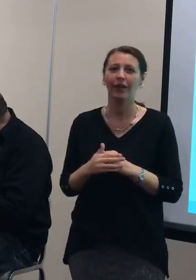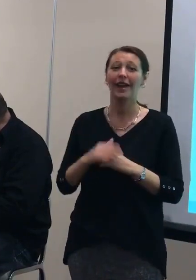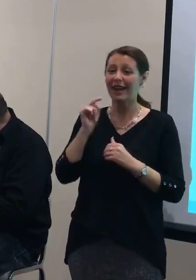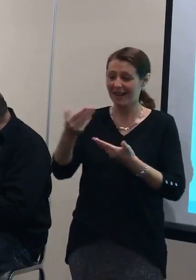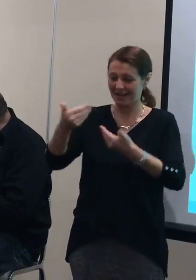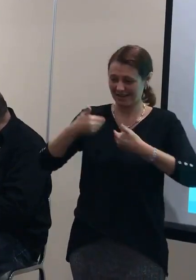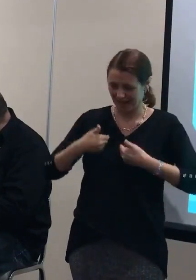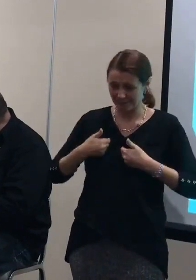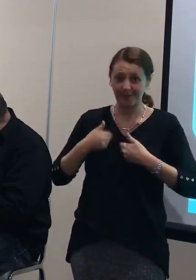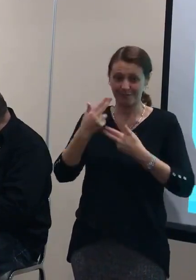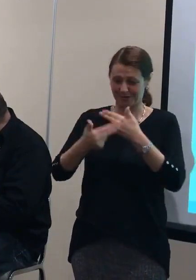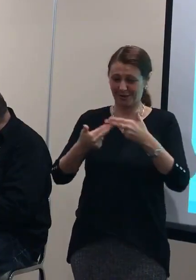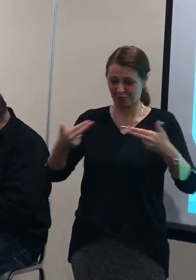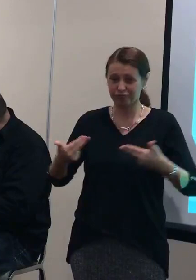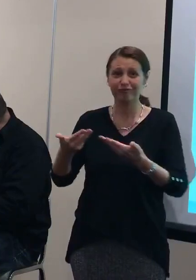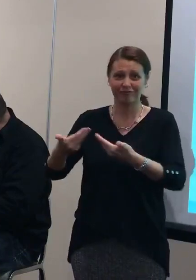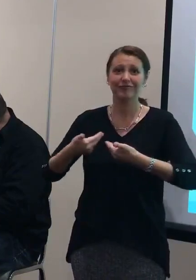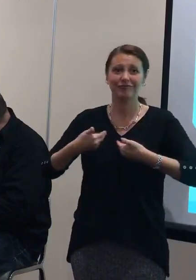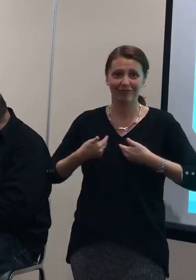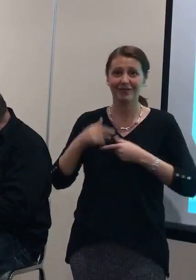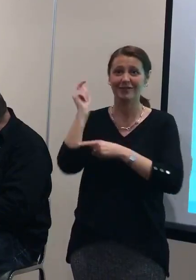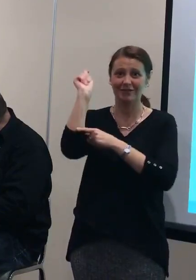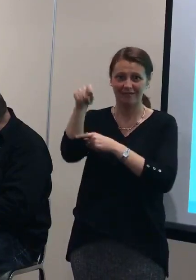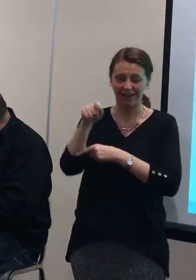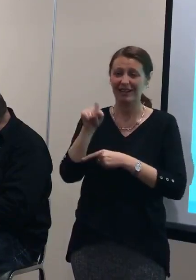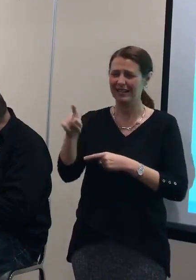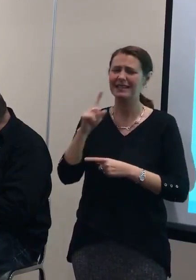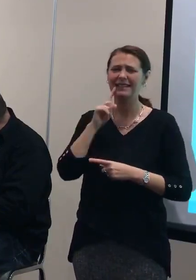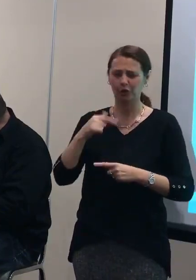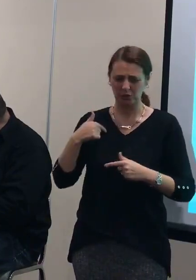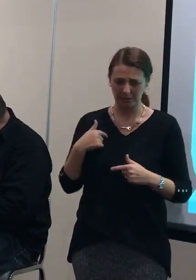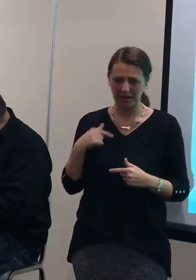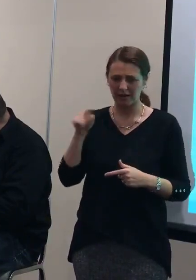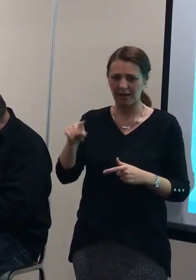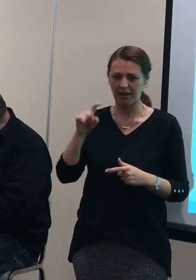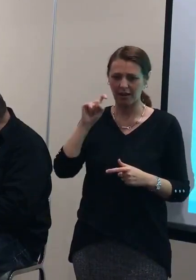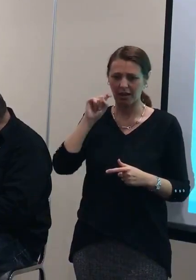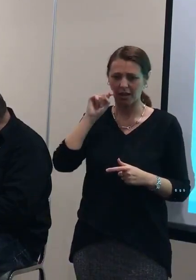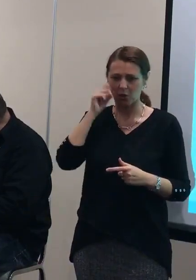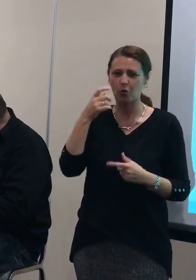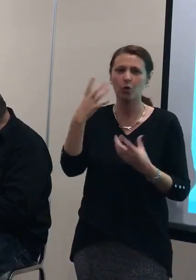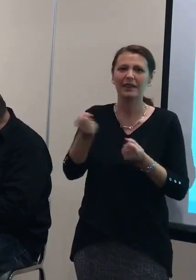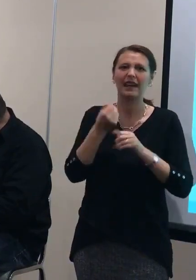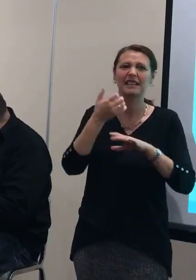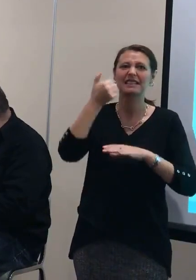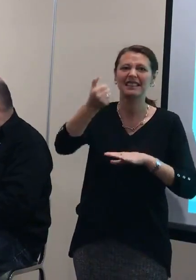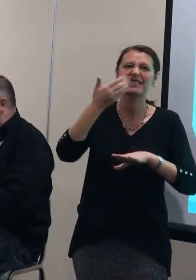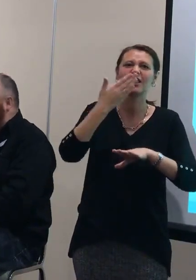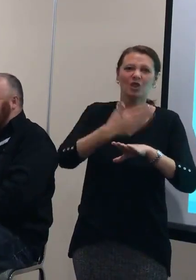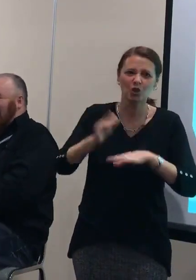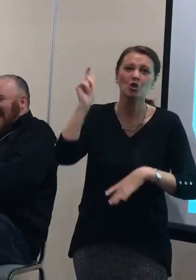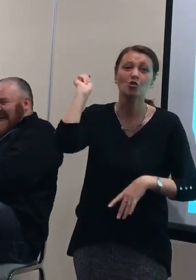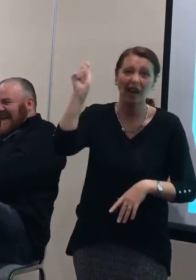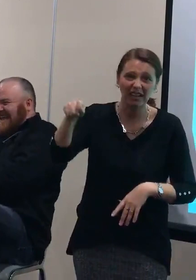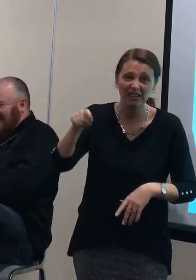to me for a present. Because I think he said to me he's getting 6 new tennis rackets.